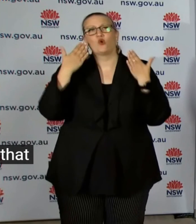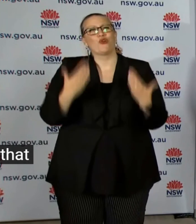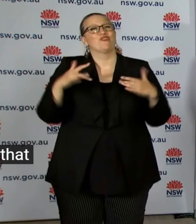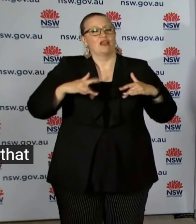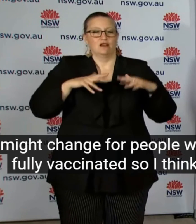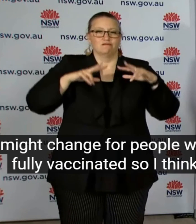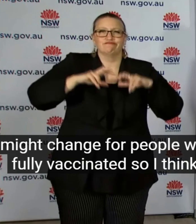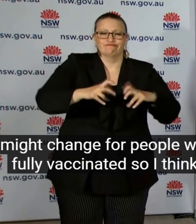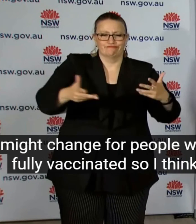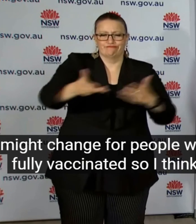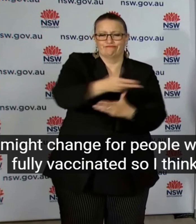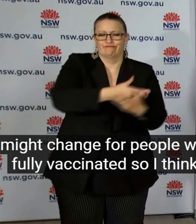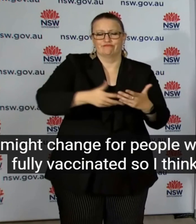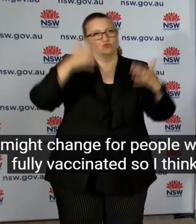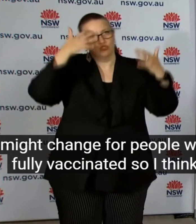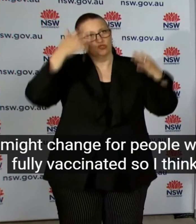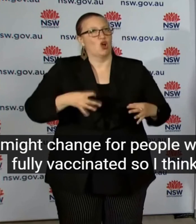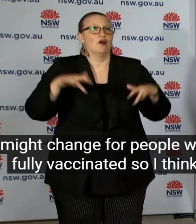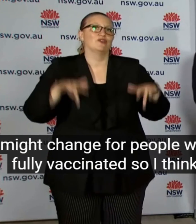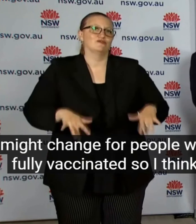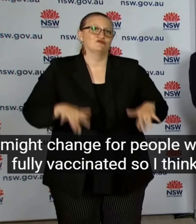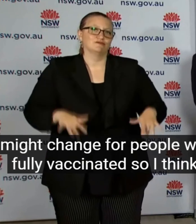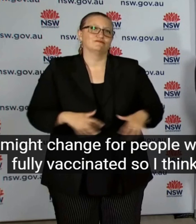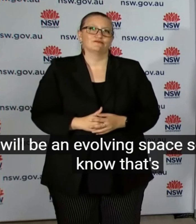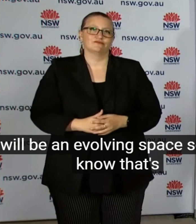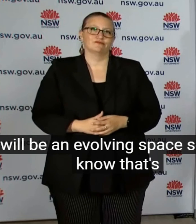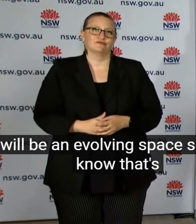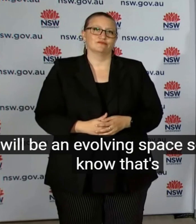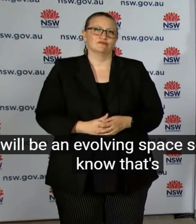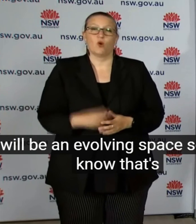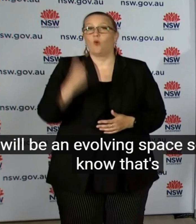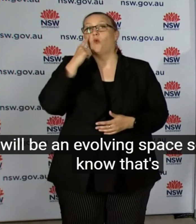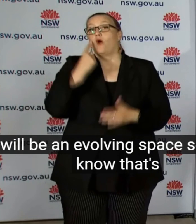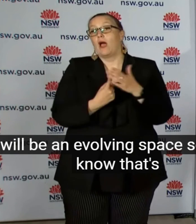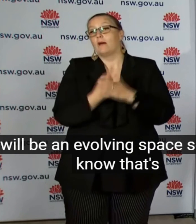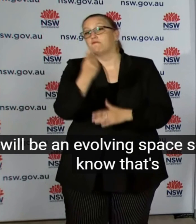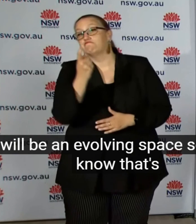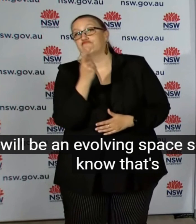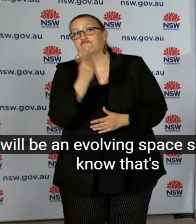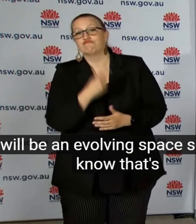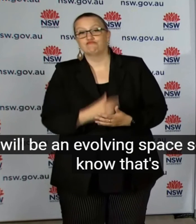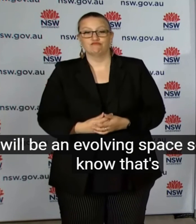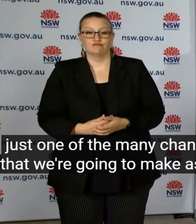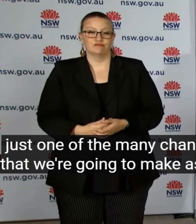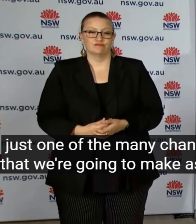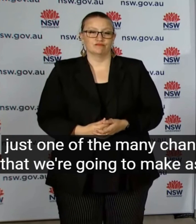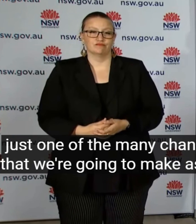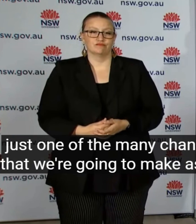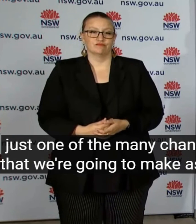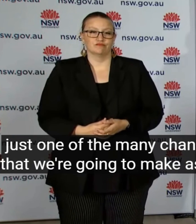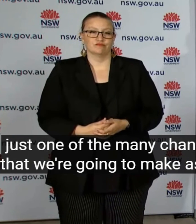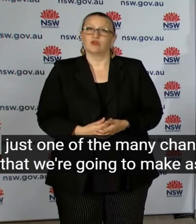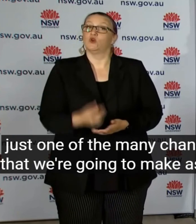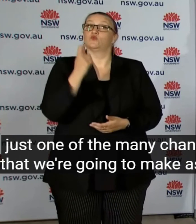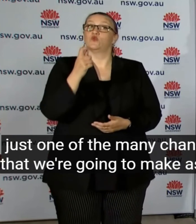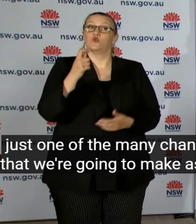that will be an evolving space. So, you know, that's just one of the many changes that we're going to make as we progress in